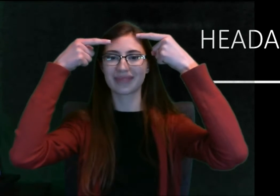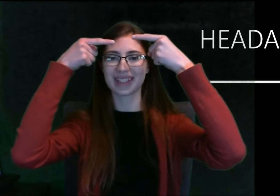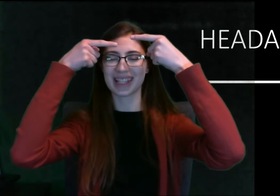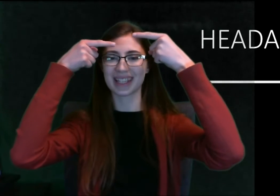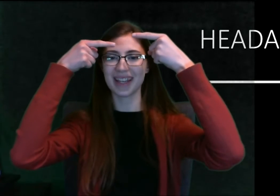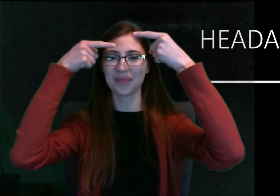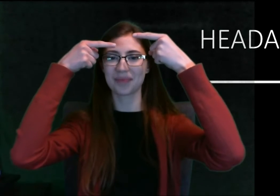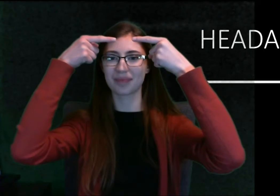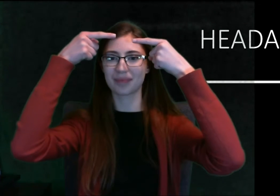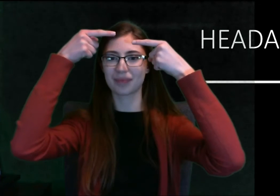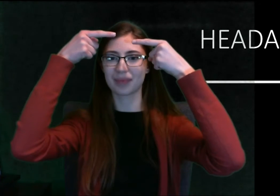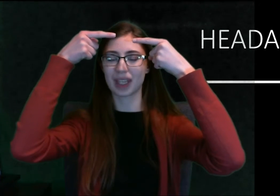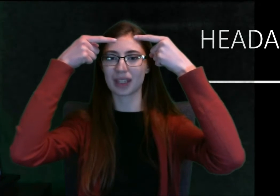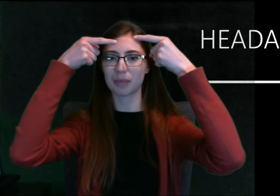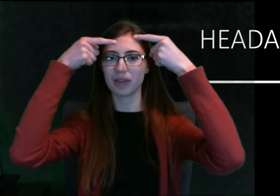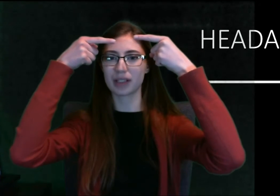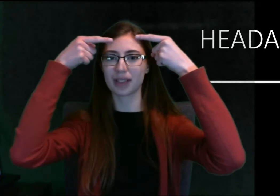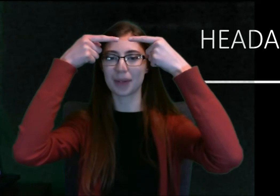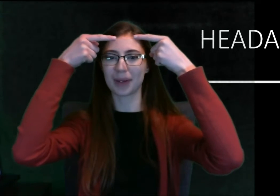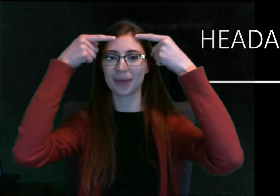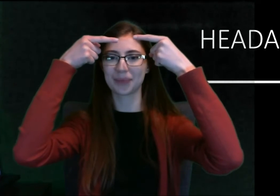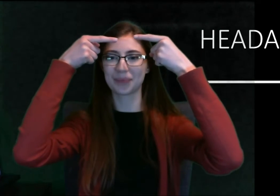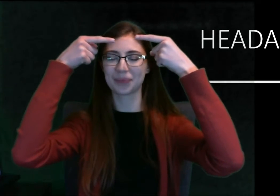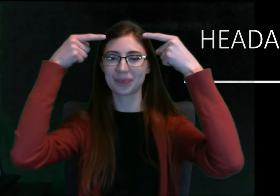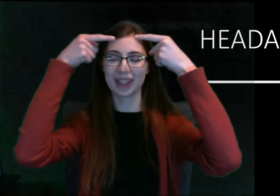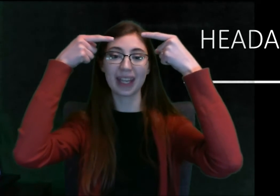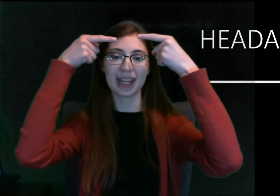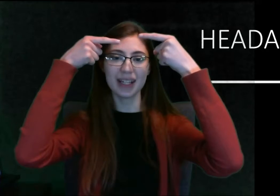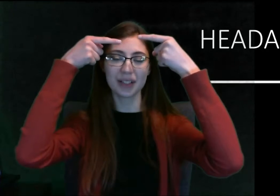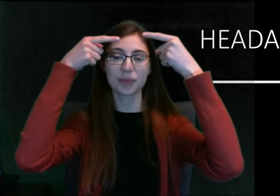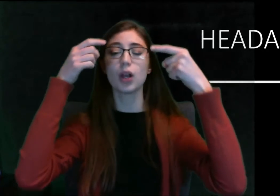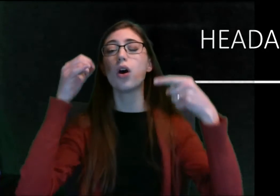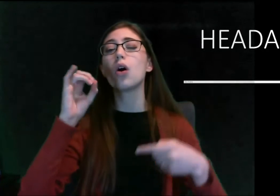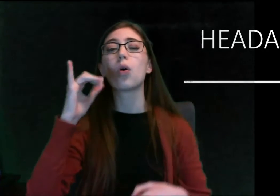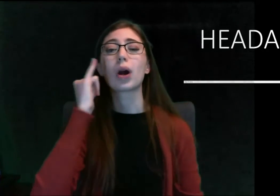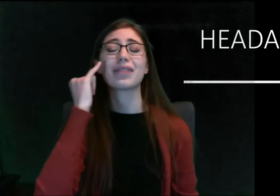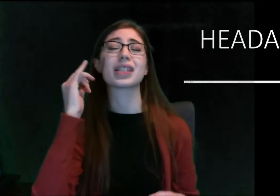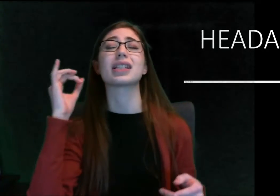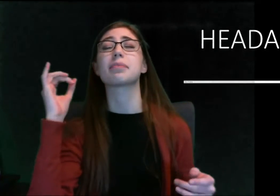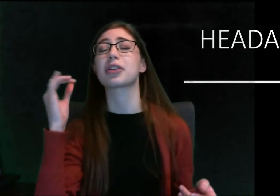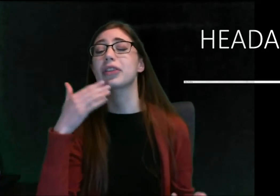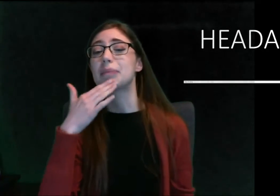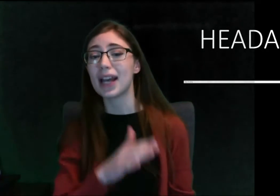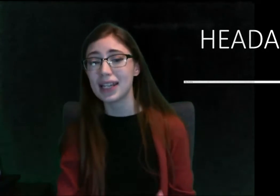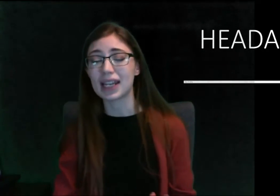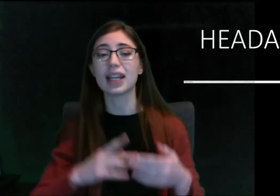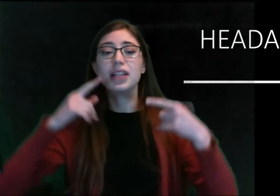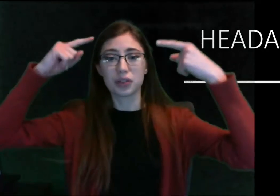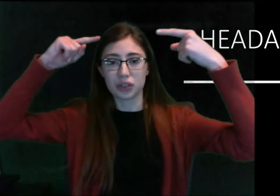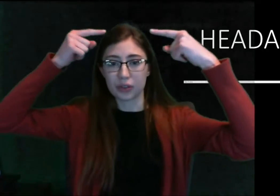Just like that. Can't line my fingers up there. Headache. Or if it's an especially bad headache, you can do the